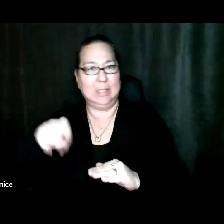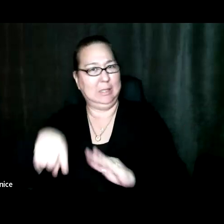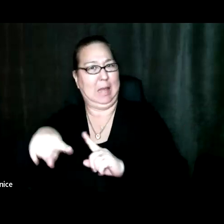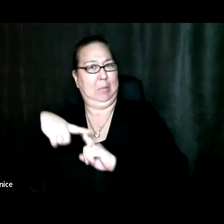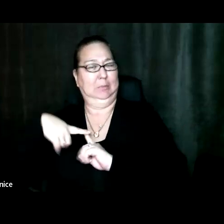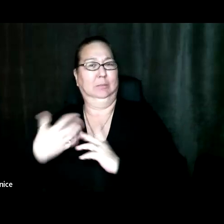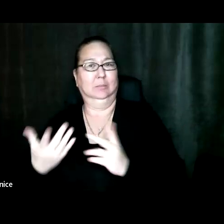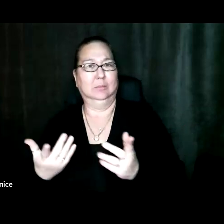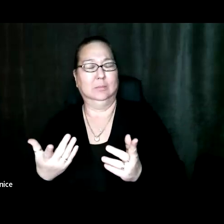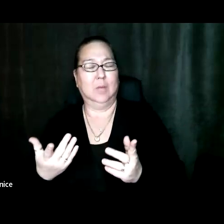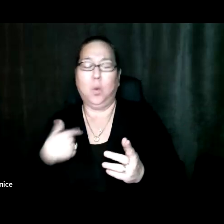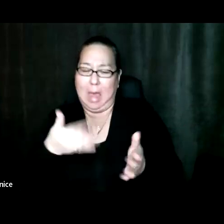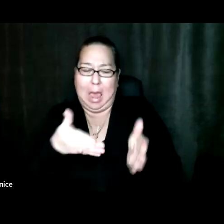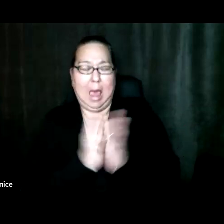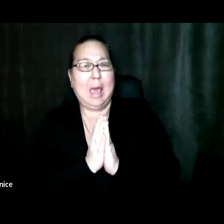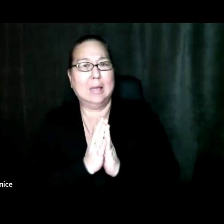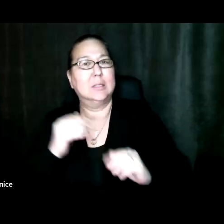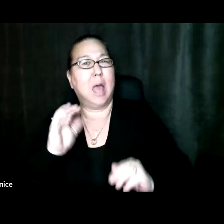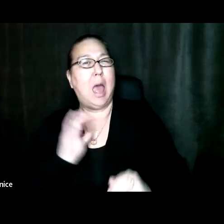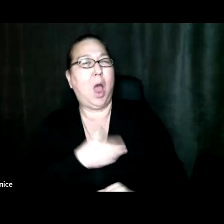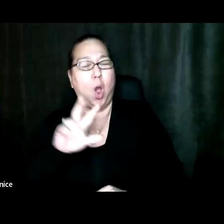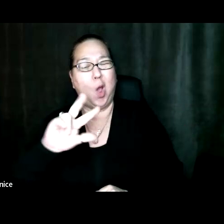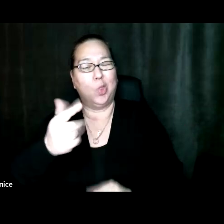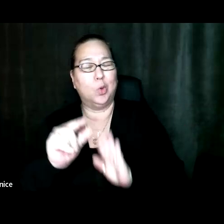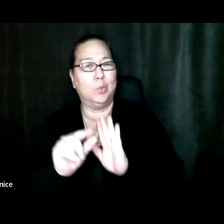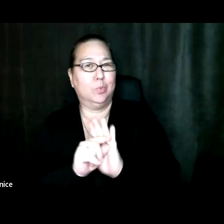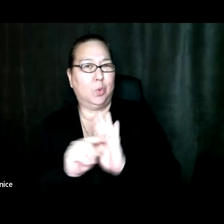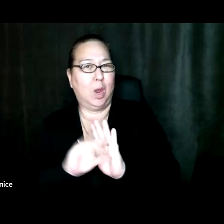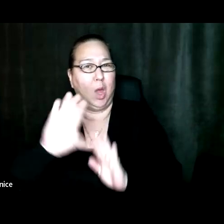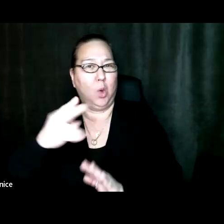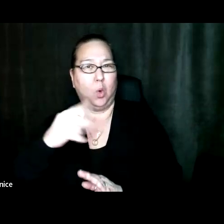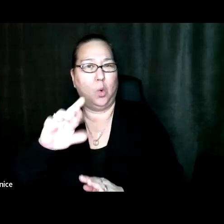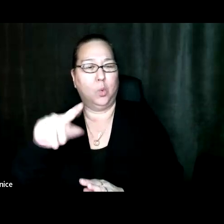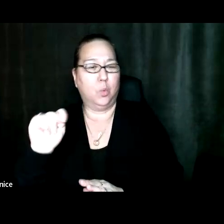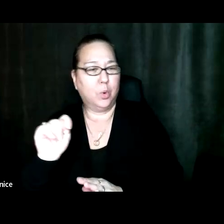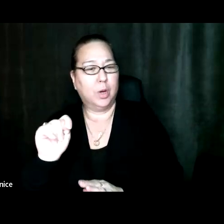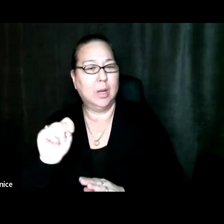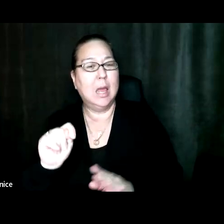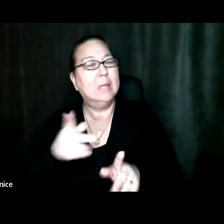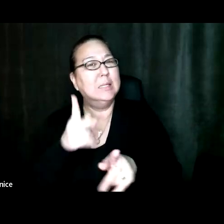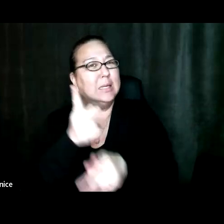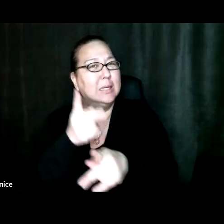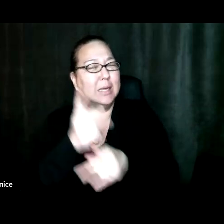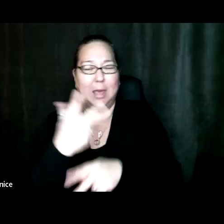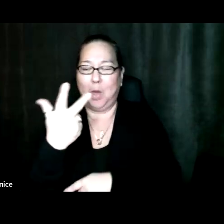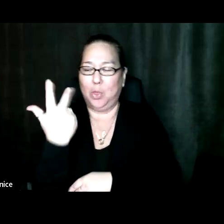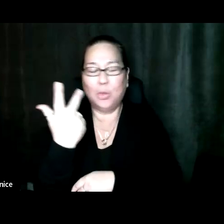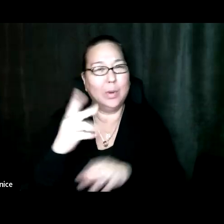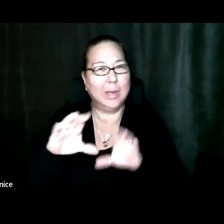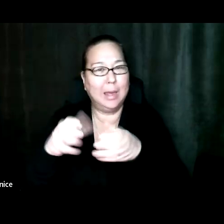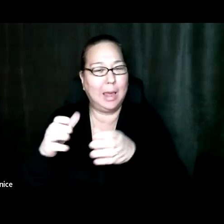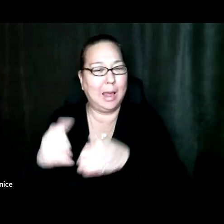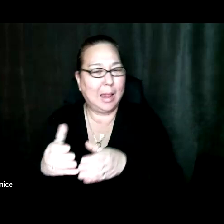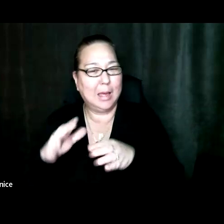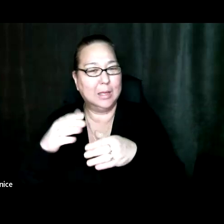Additionally, we ask that our current 3rd grade cohort remain 3 classes next year to support inclusion and